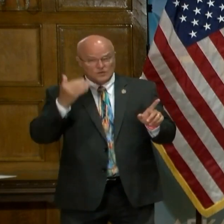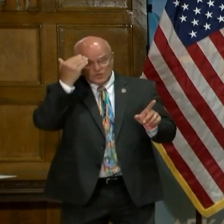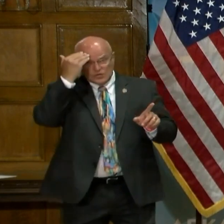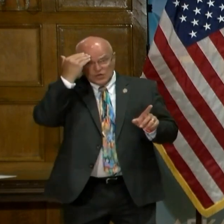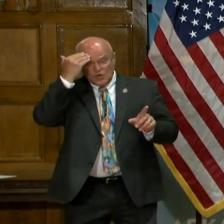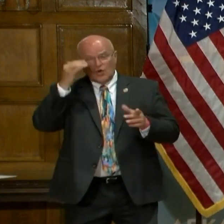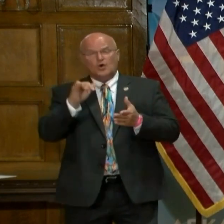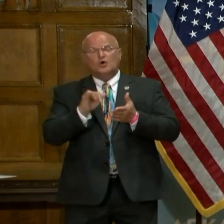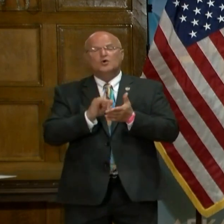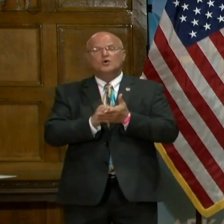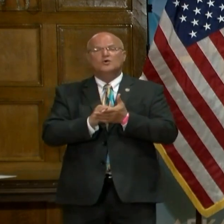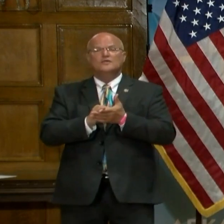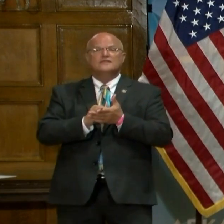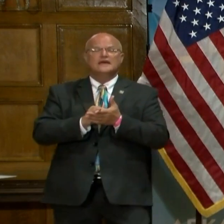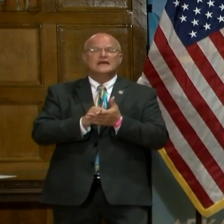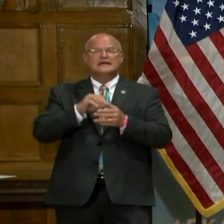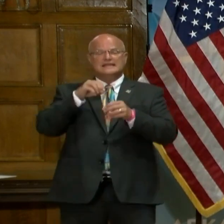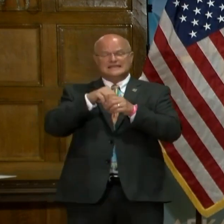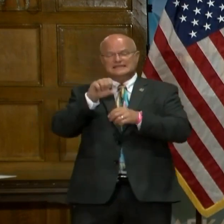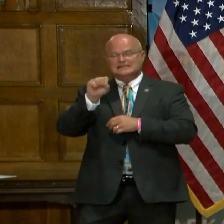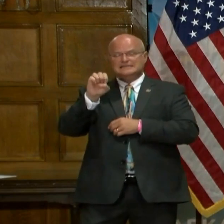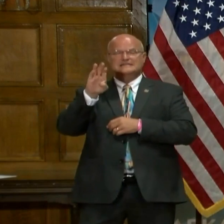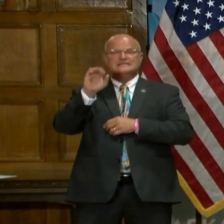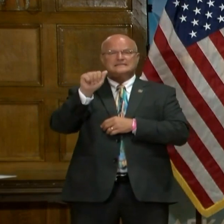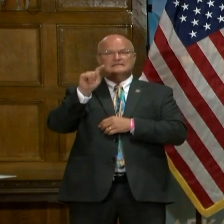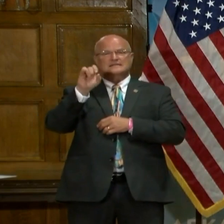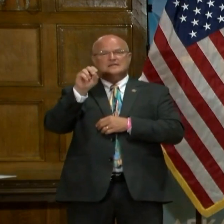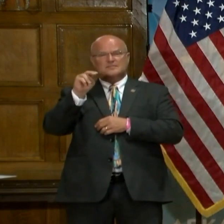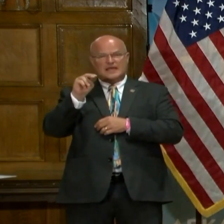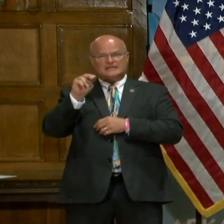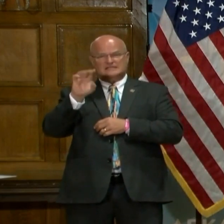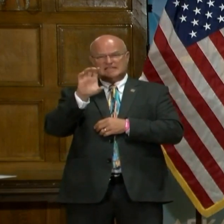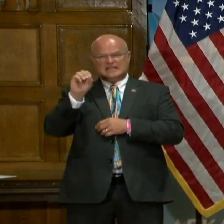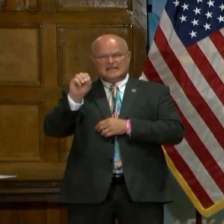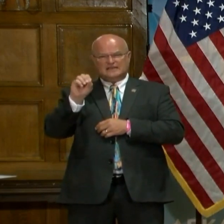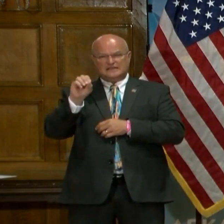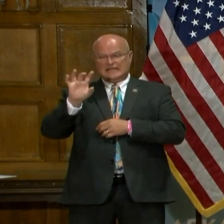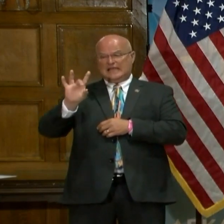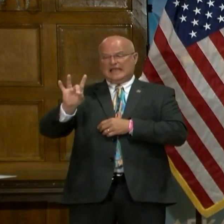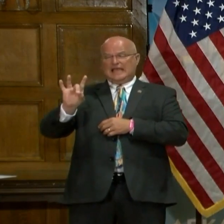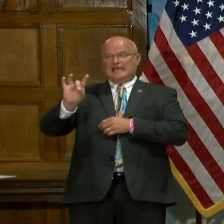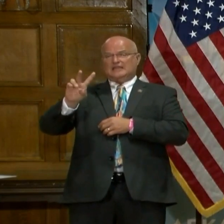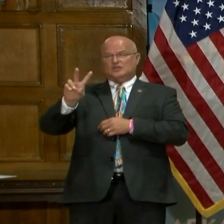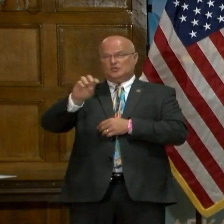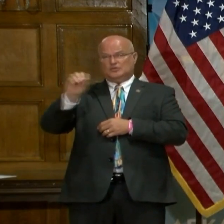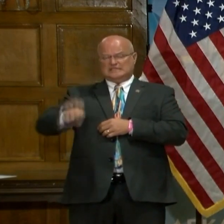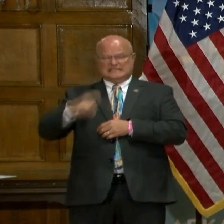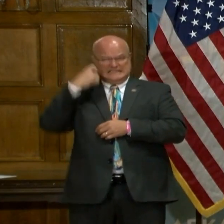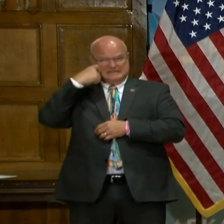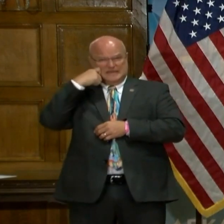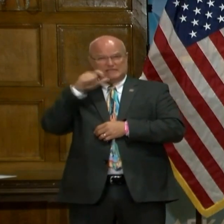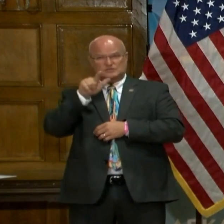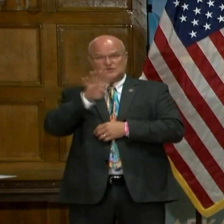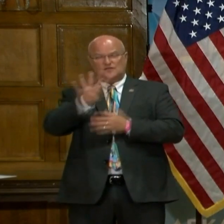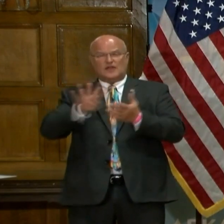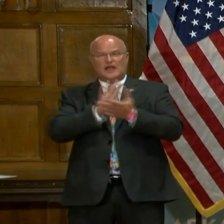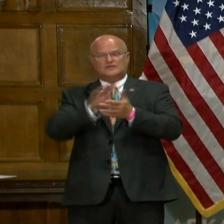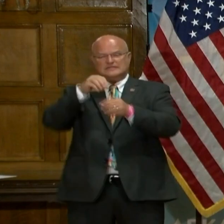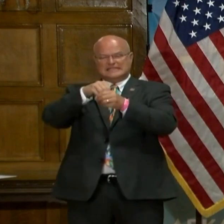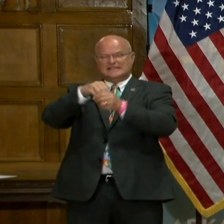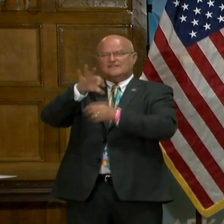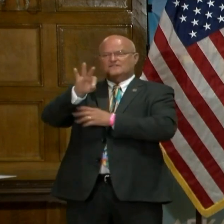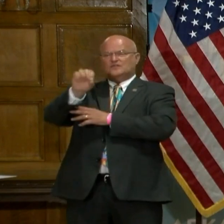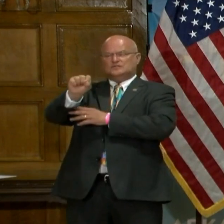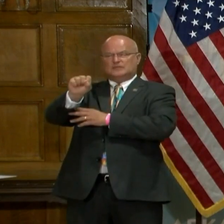that that in Sebastian County, 82% of these new cases from the last 24 hours are in Fort